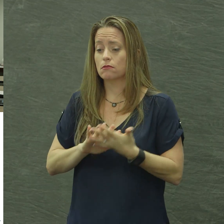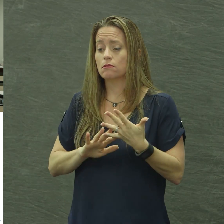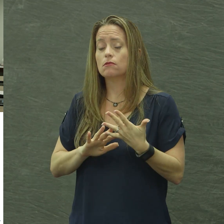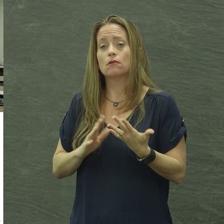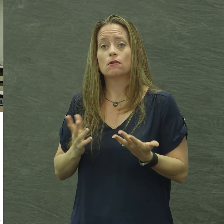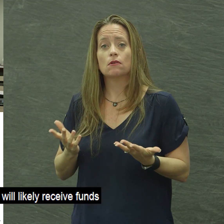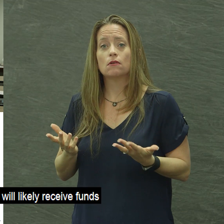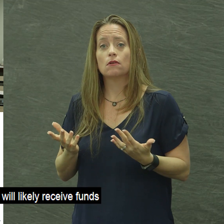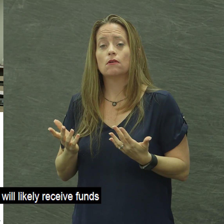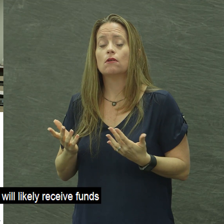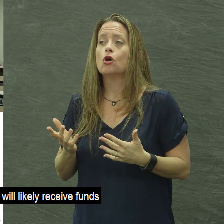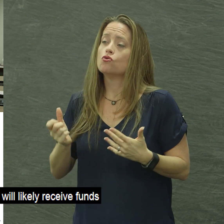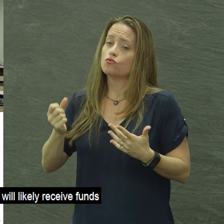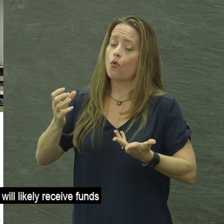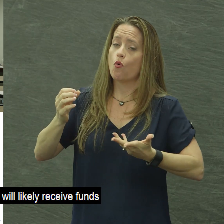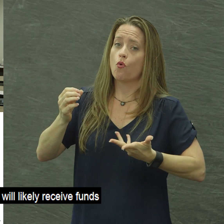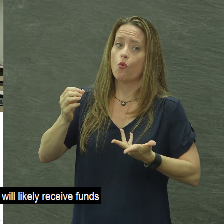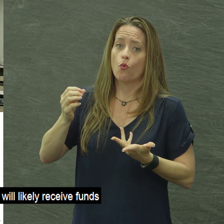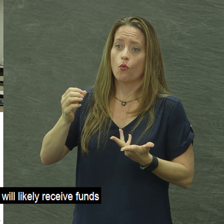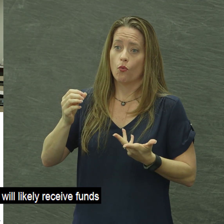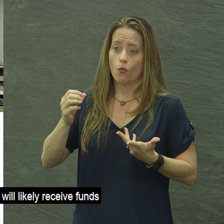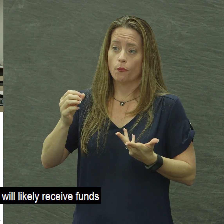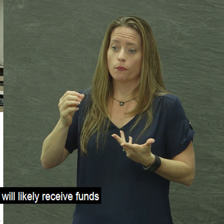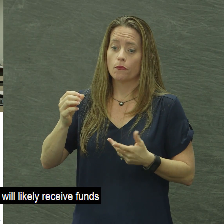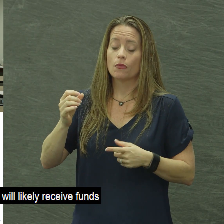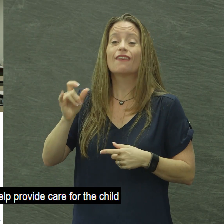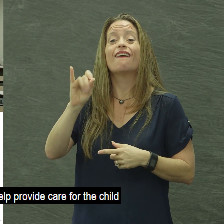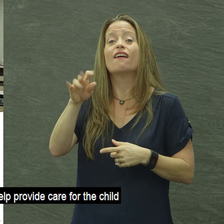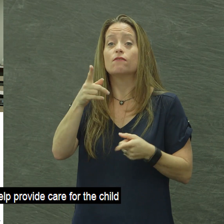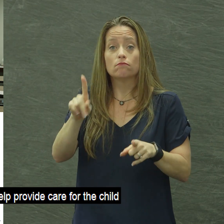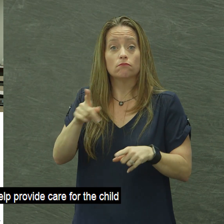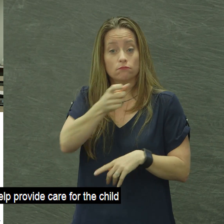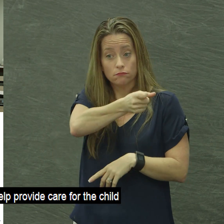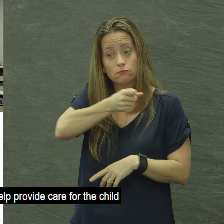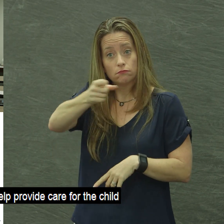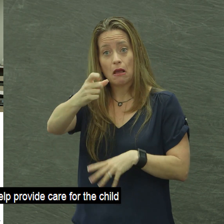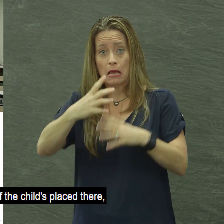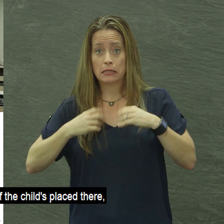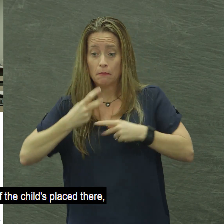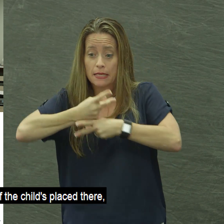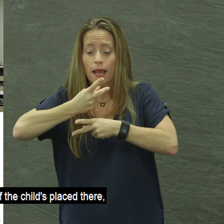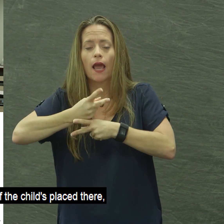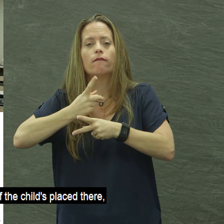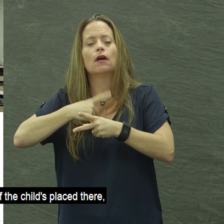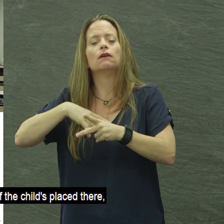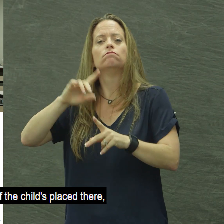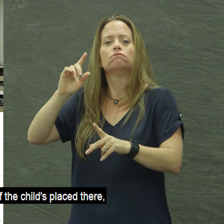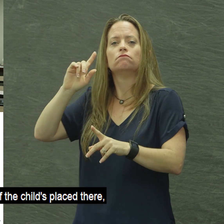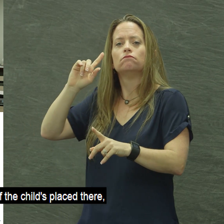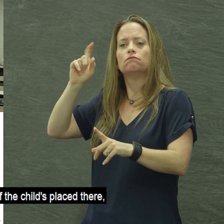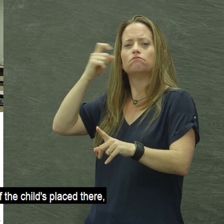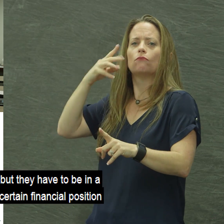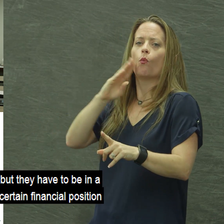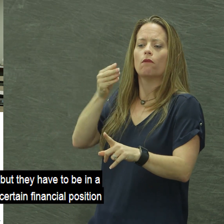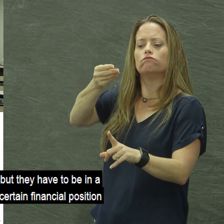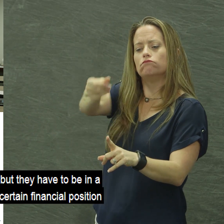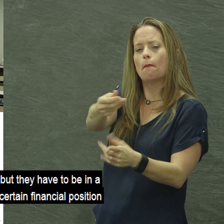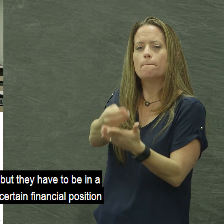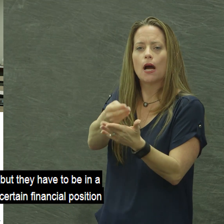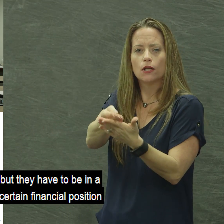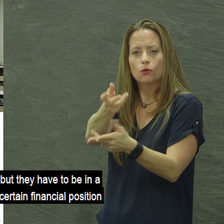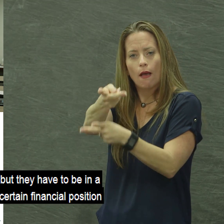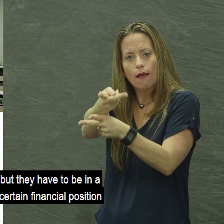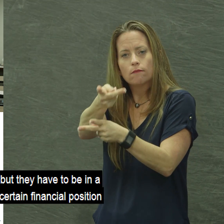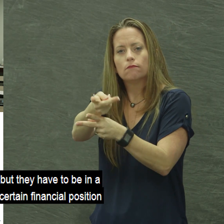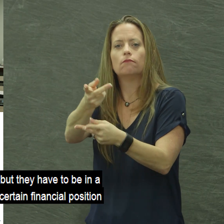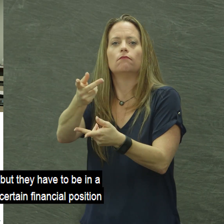placement will likely receive funds to help provide care for the child if the child's placed there, but they have to